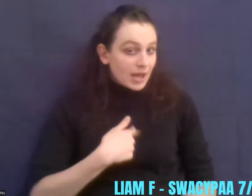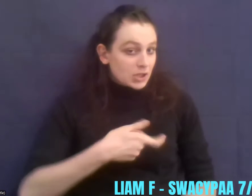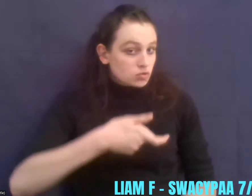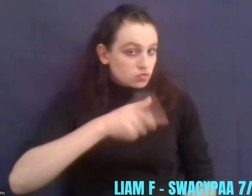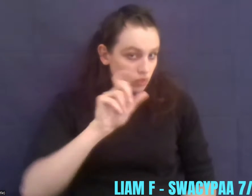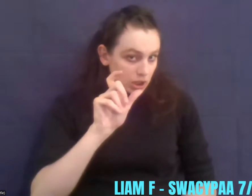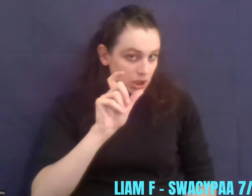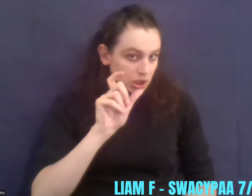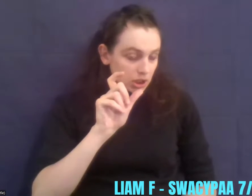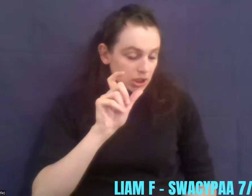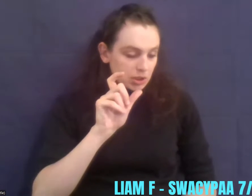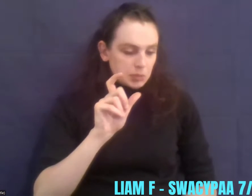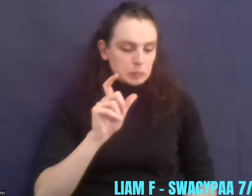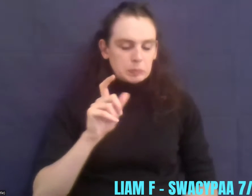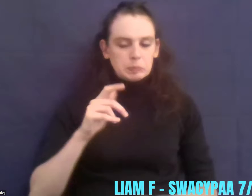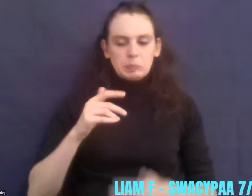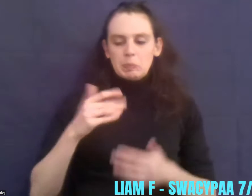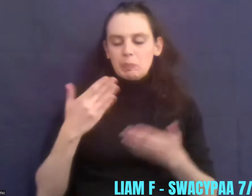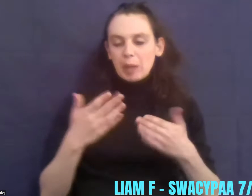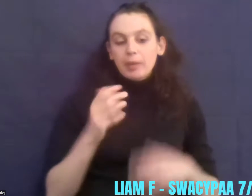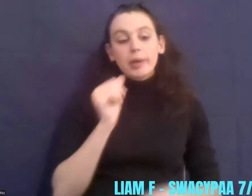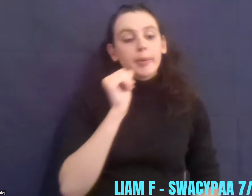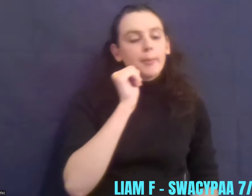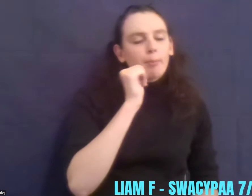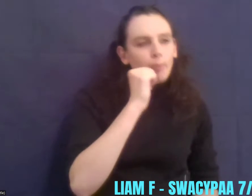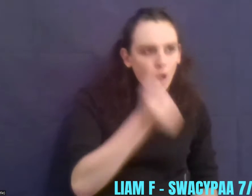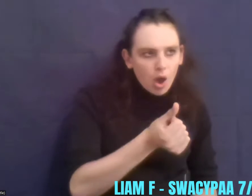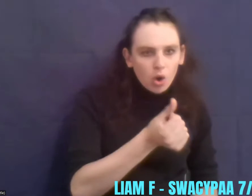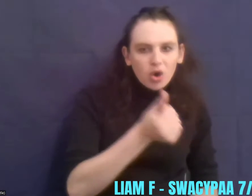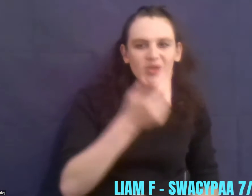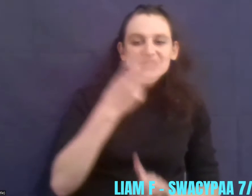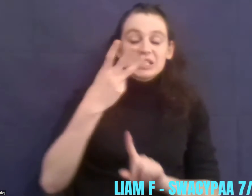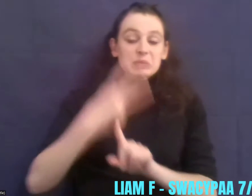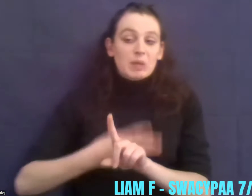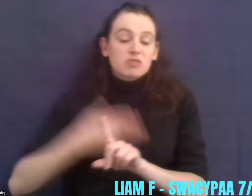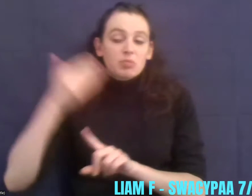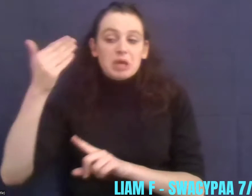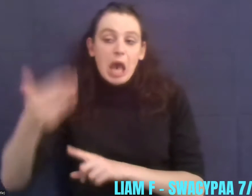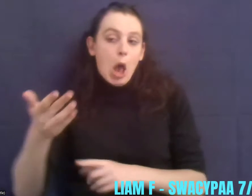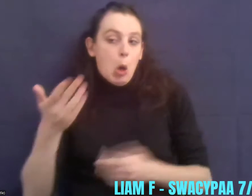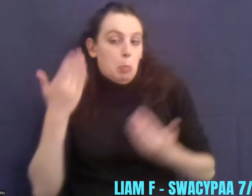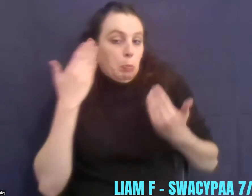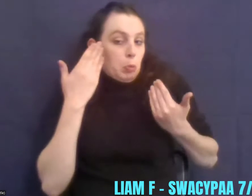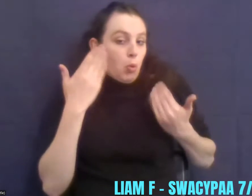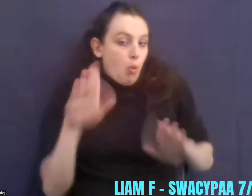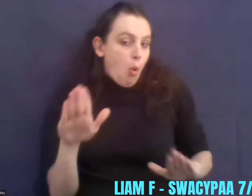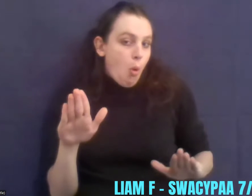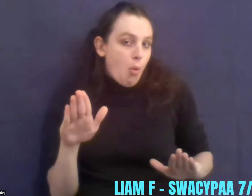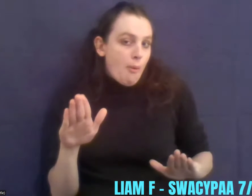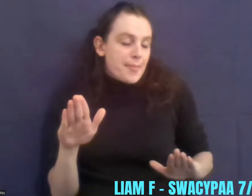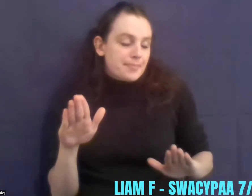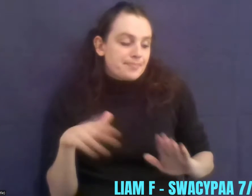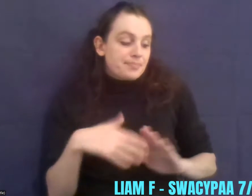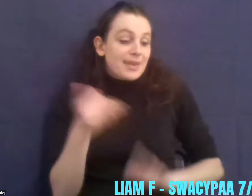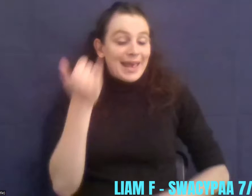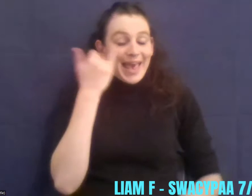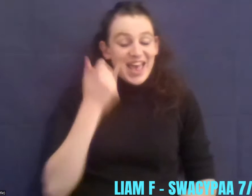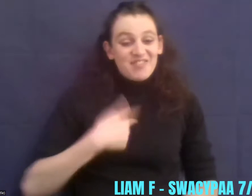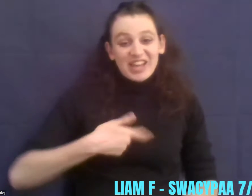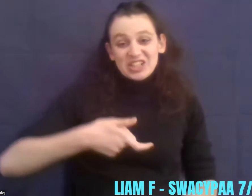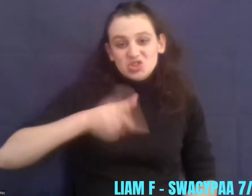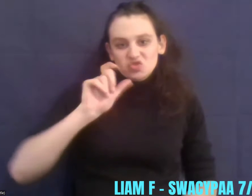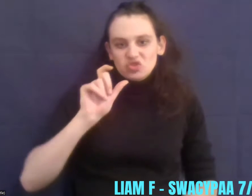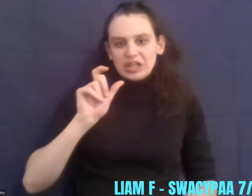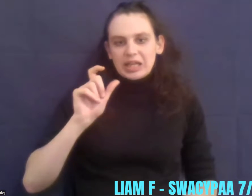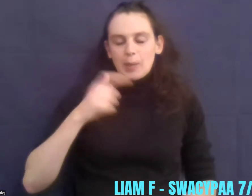later, whether it's tomorrow or 6 months from now, I am going to make catastrophic